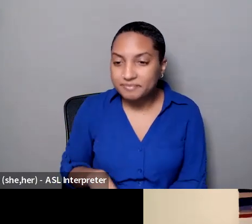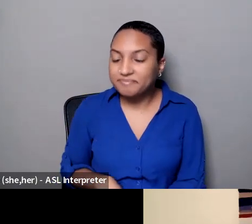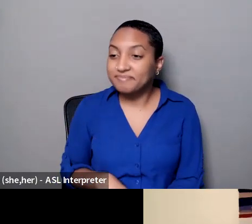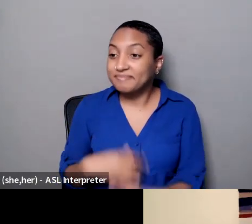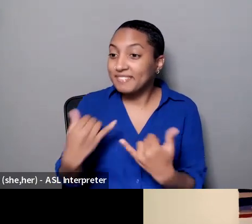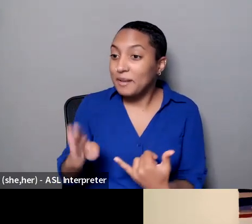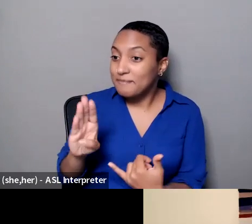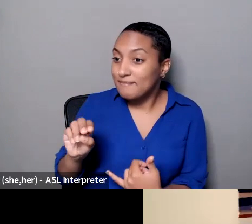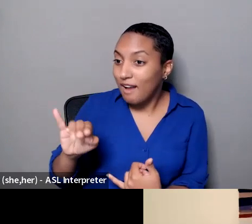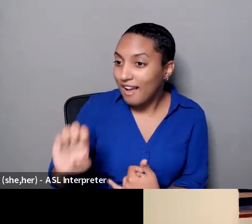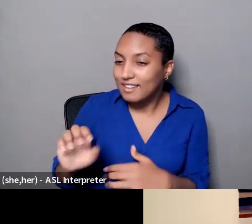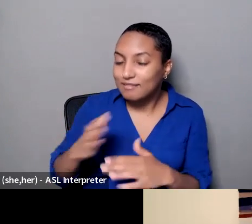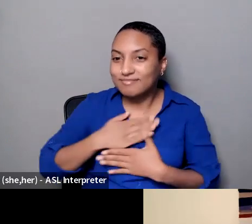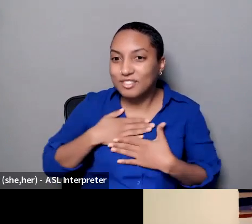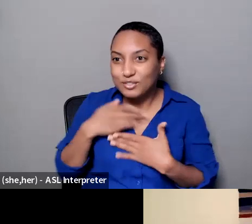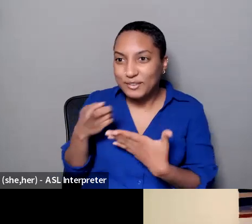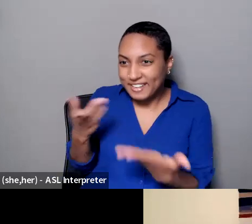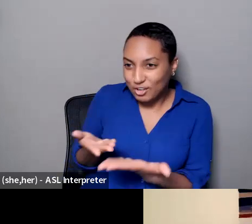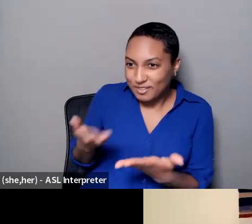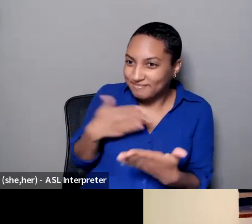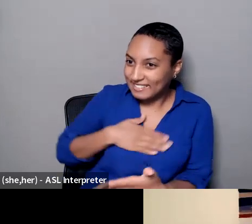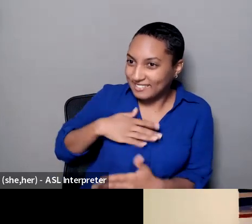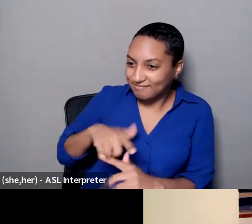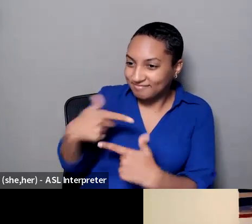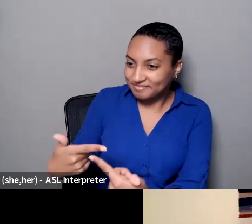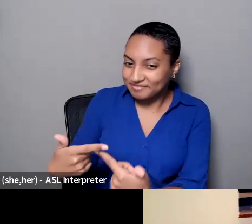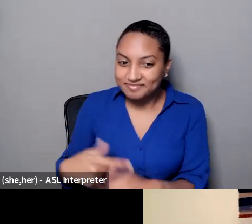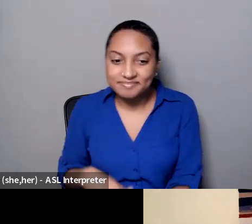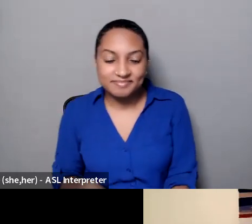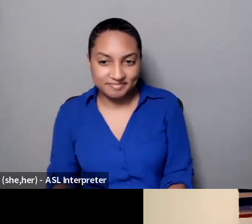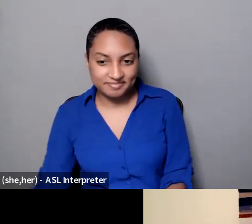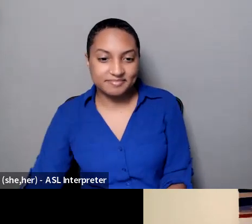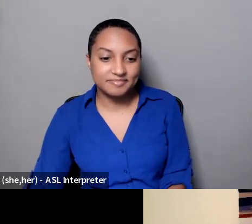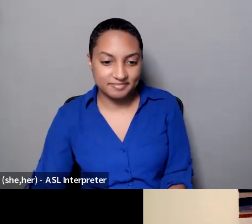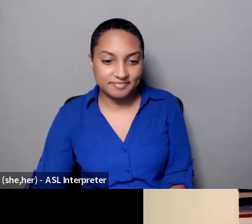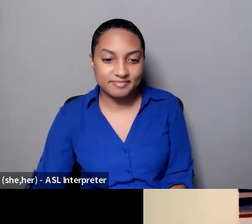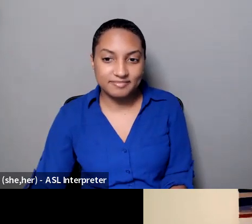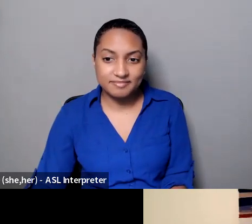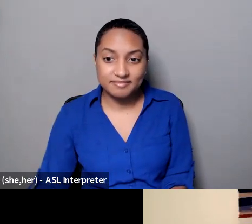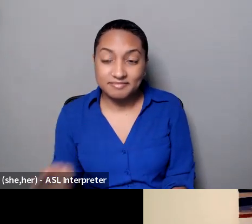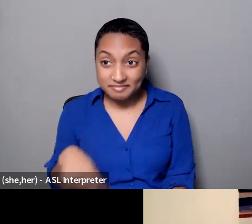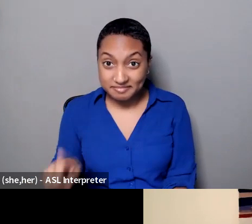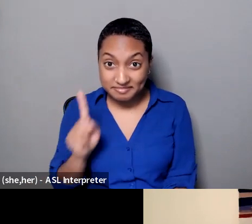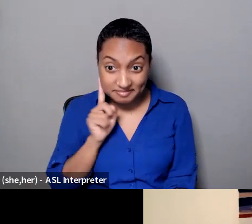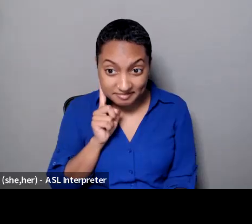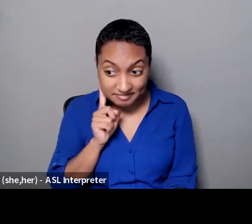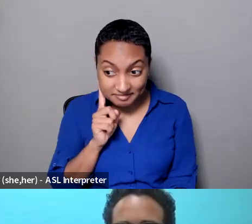proceed. Thank you. I want to be sure that I can be seen and heard. Can somebody give me a verbal